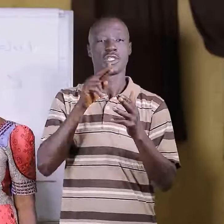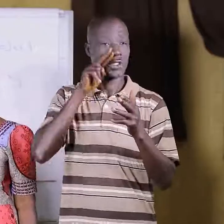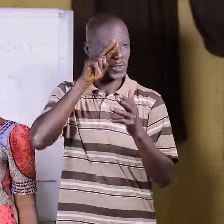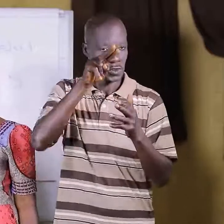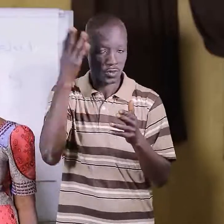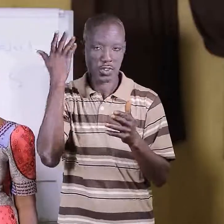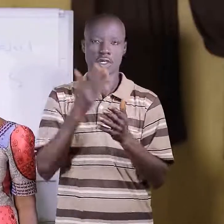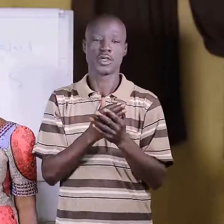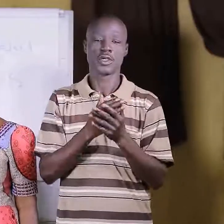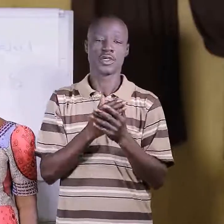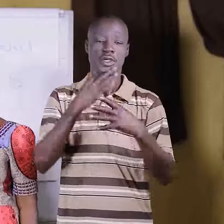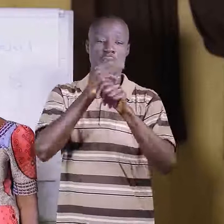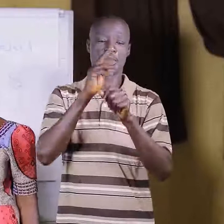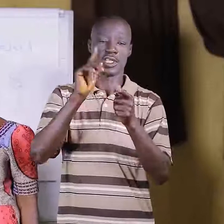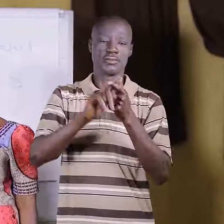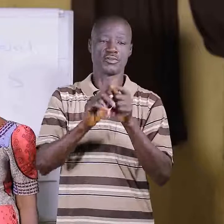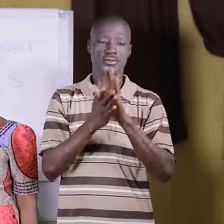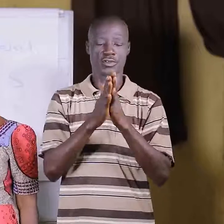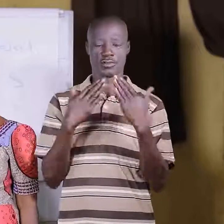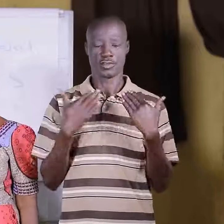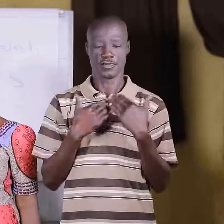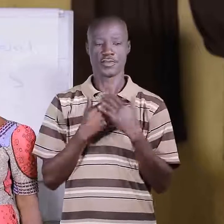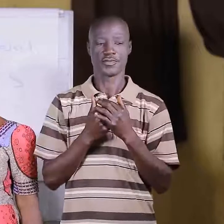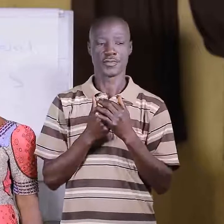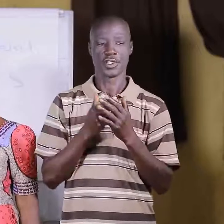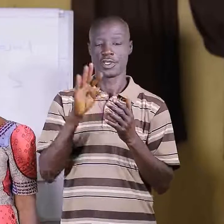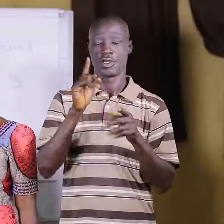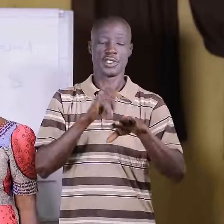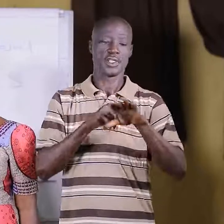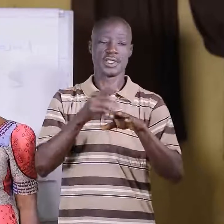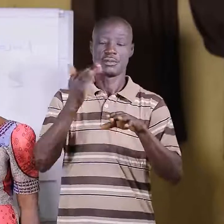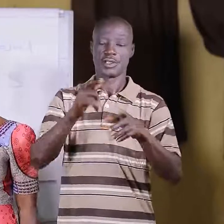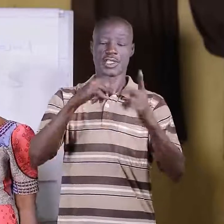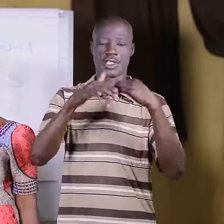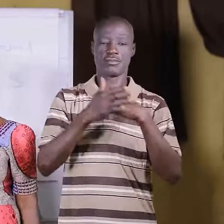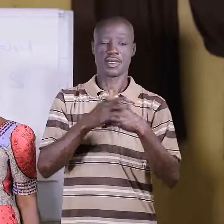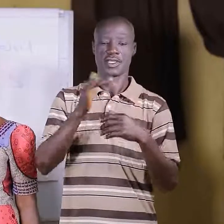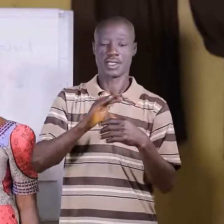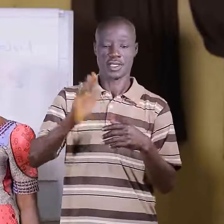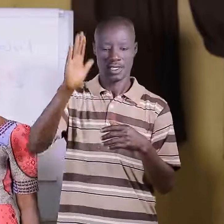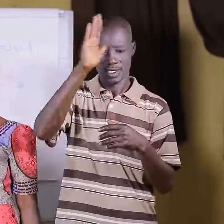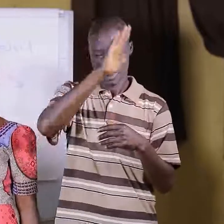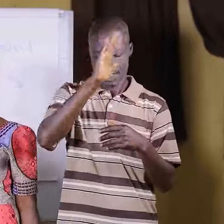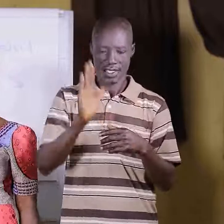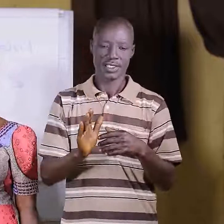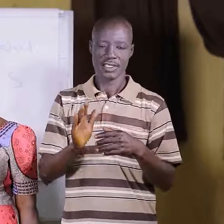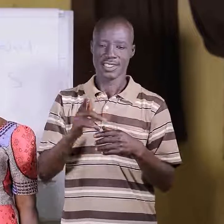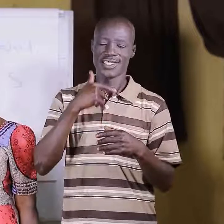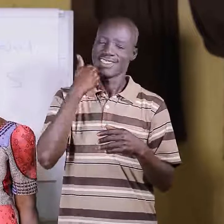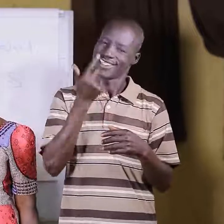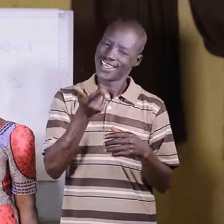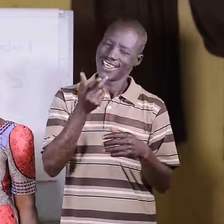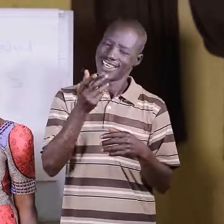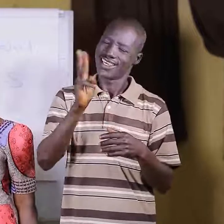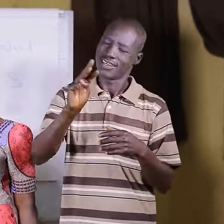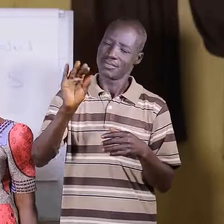really made them to be afraid. So by the time they came back, they didn't realize that the God that took